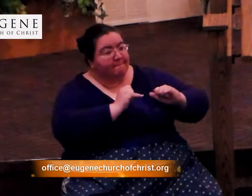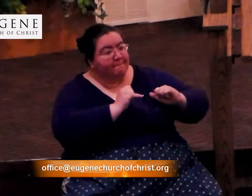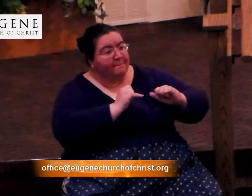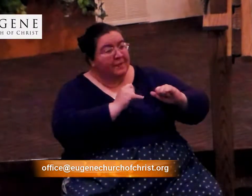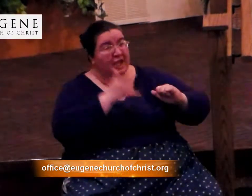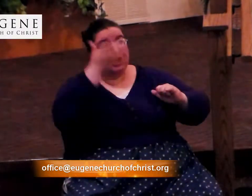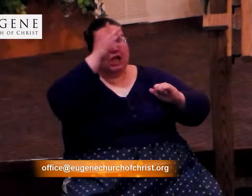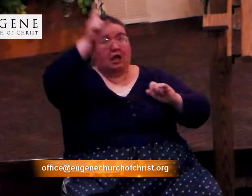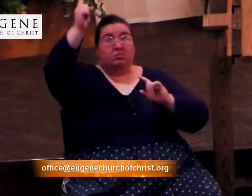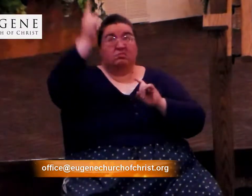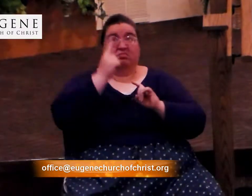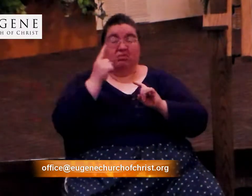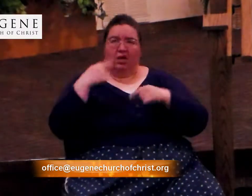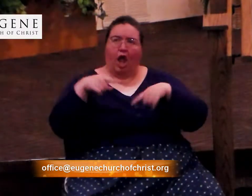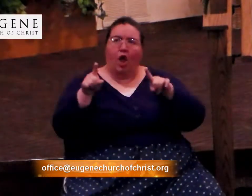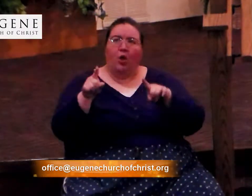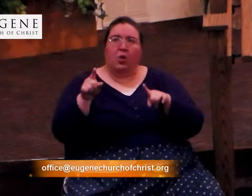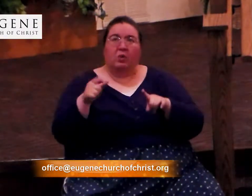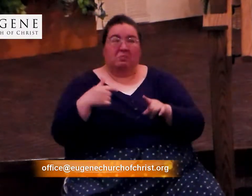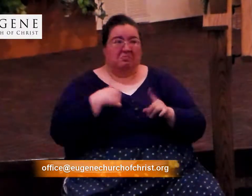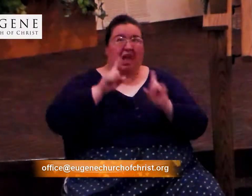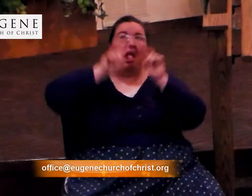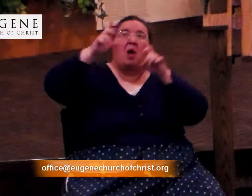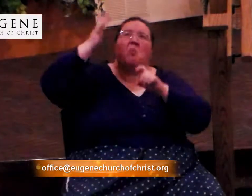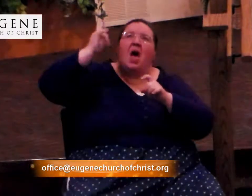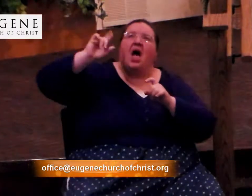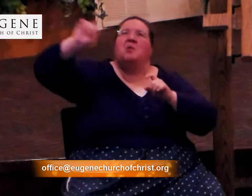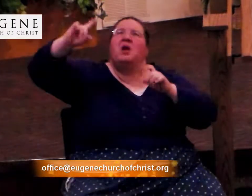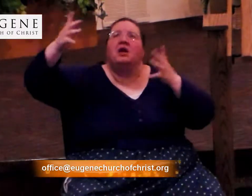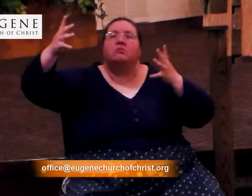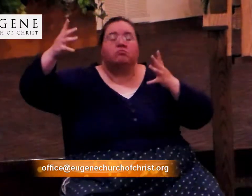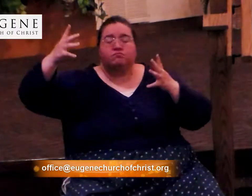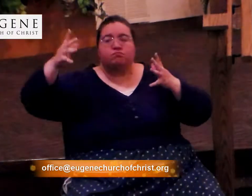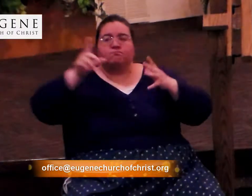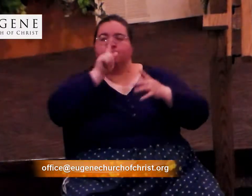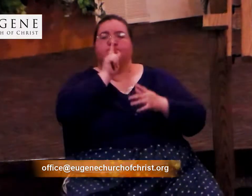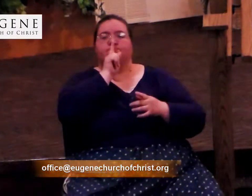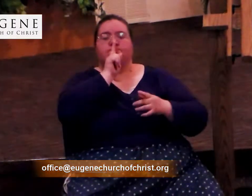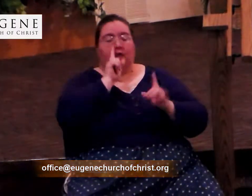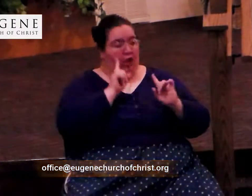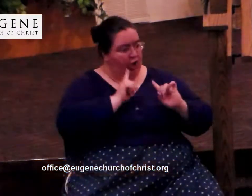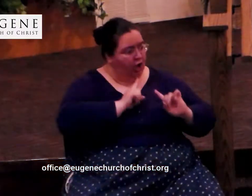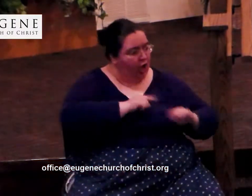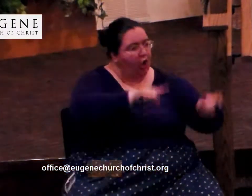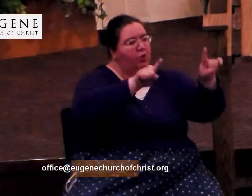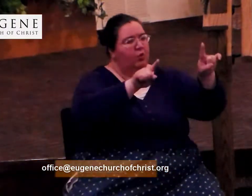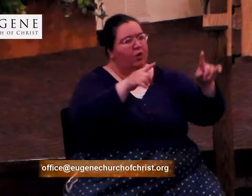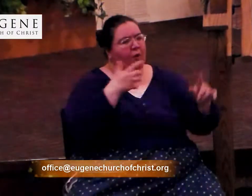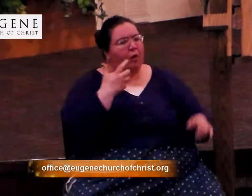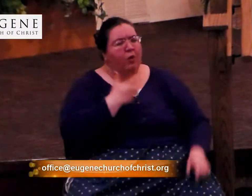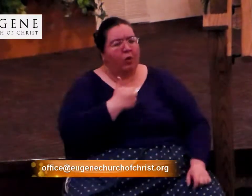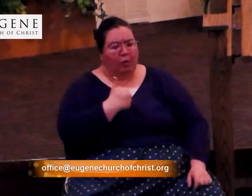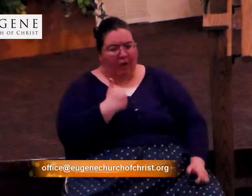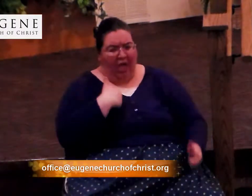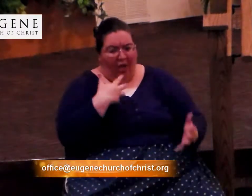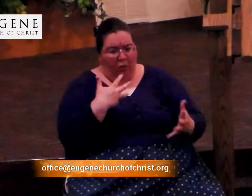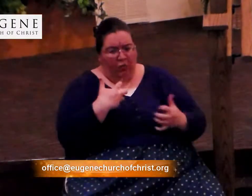and for me not to ask why or where or anything else, but just to go, I'd love to have that kind of faith. And it's not even 10